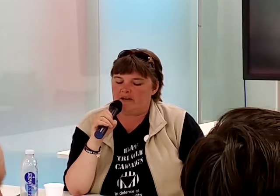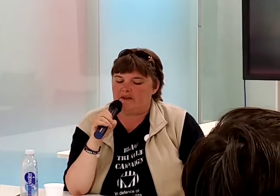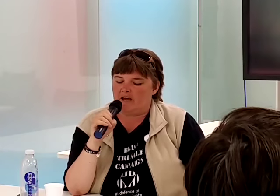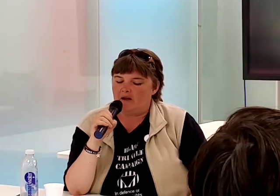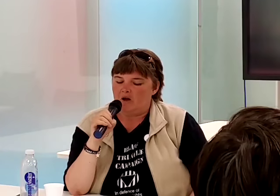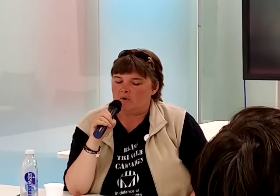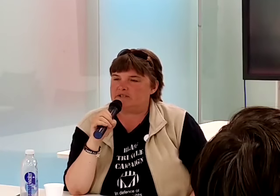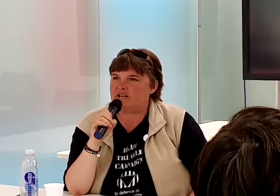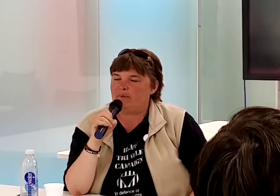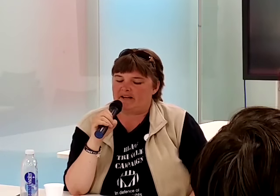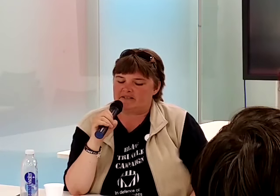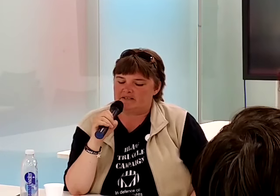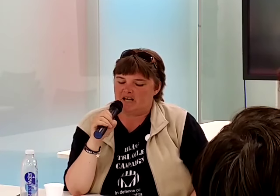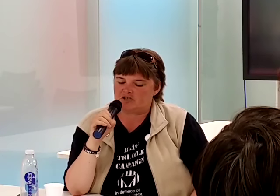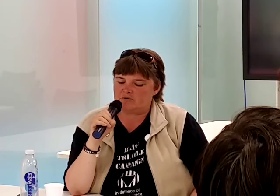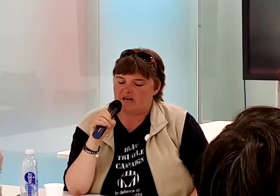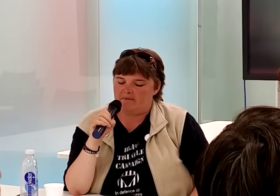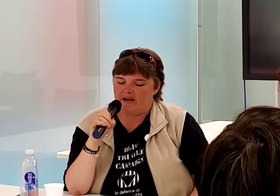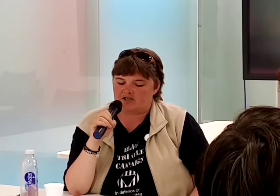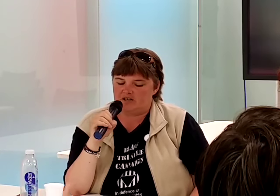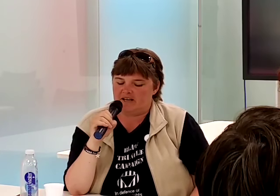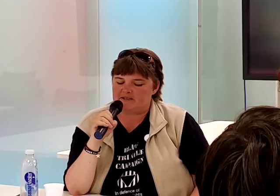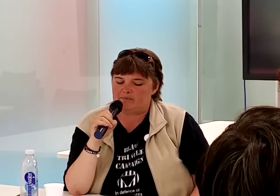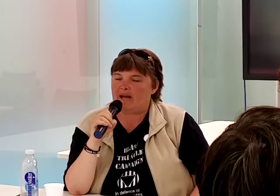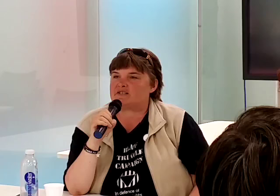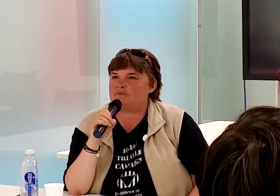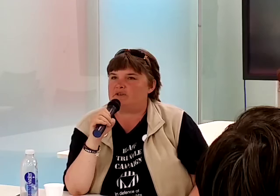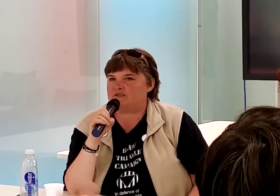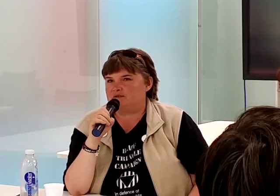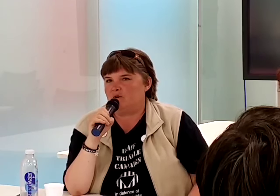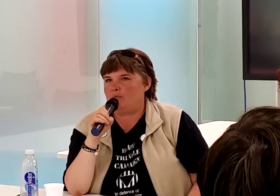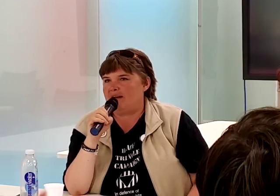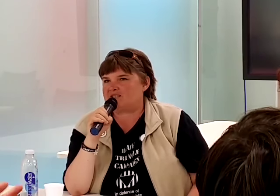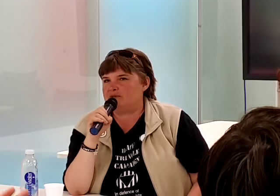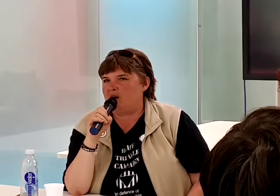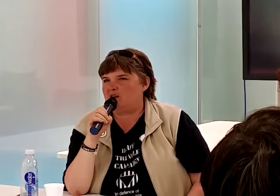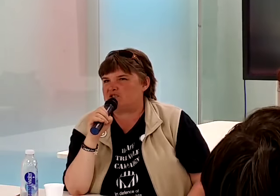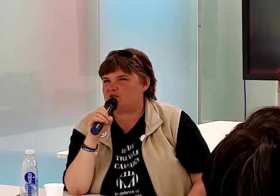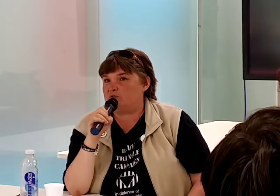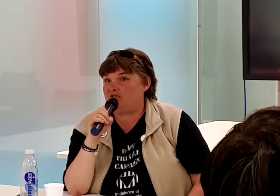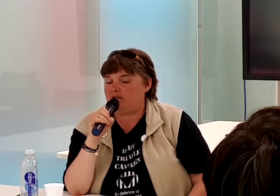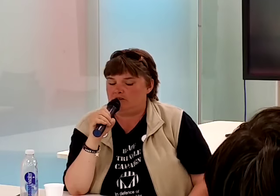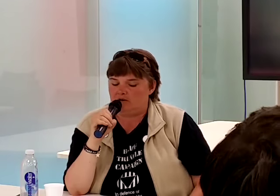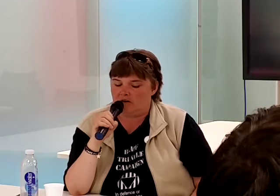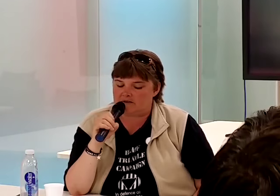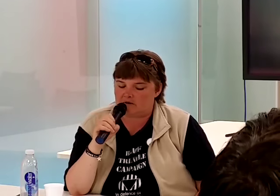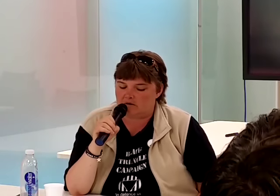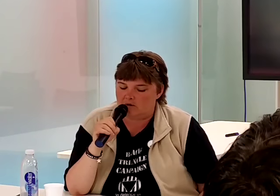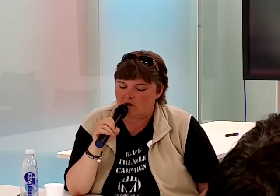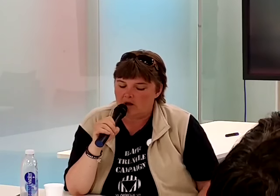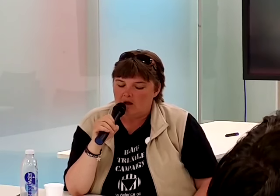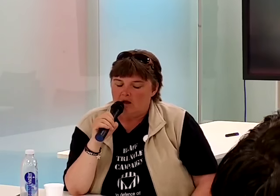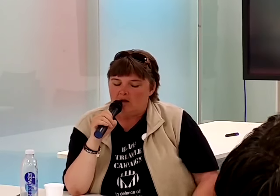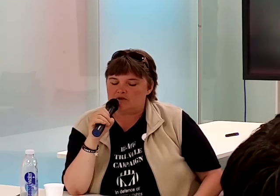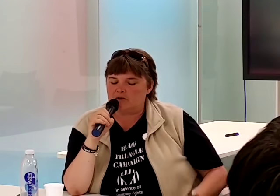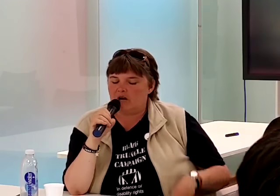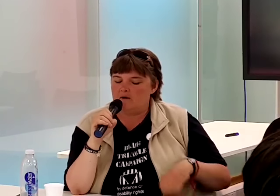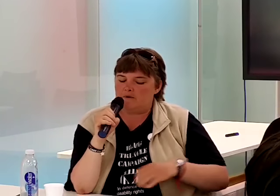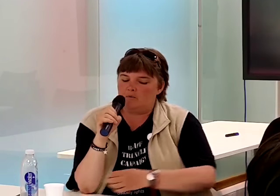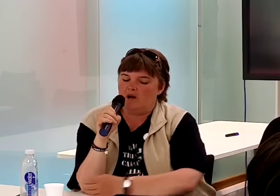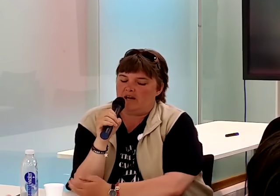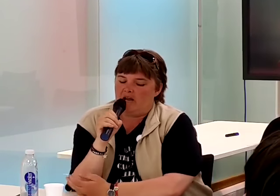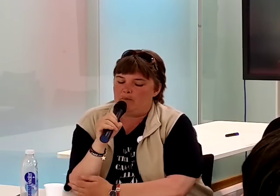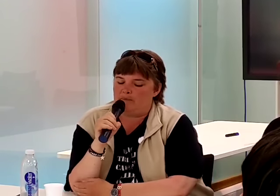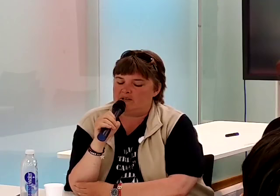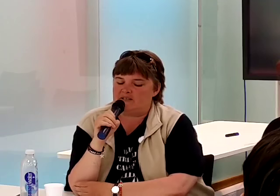and John have been there when DPAC had a national day of action against Maximus, or Maximus as we really knew like to call them, who